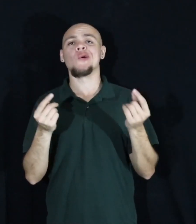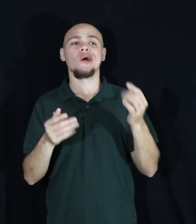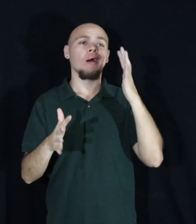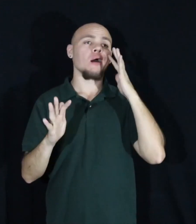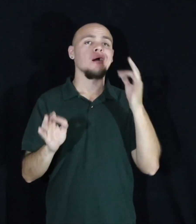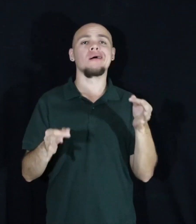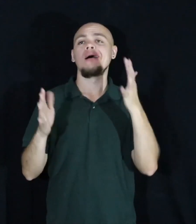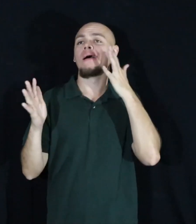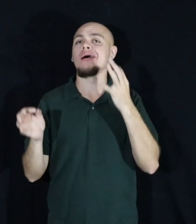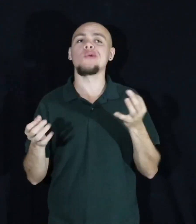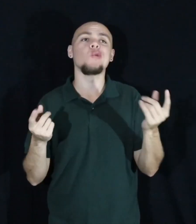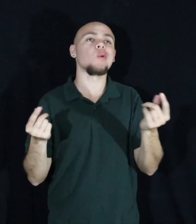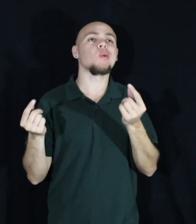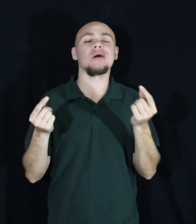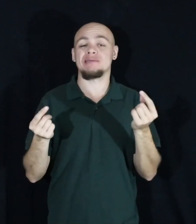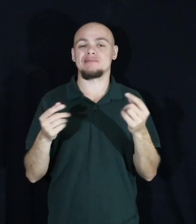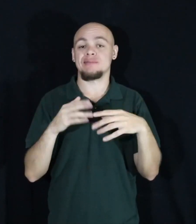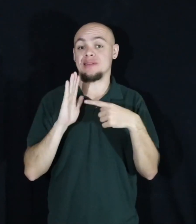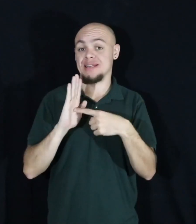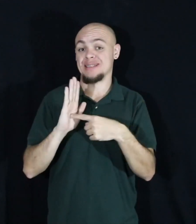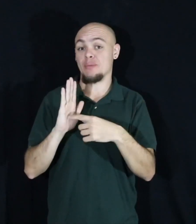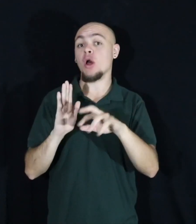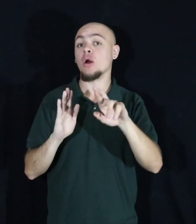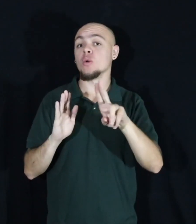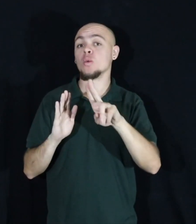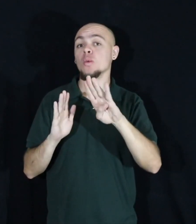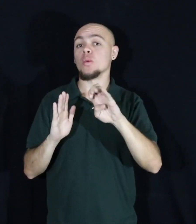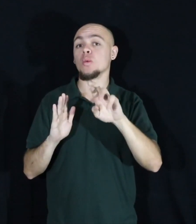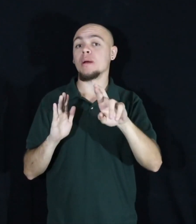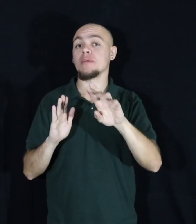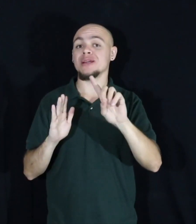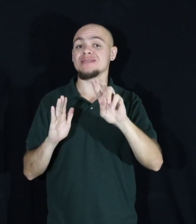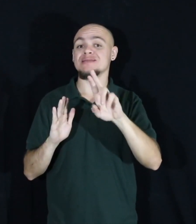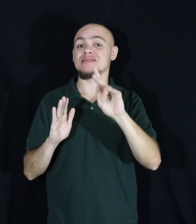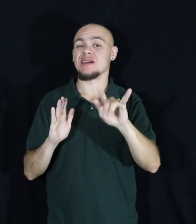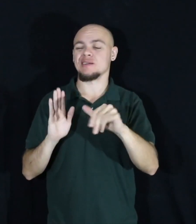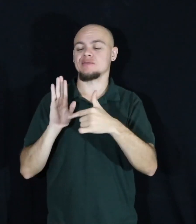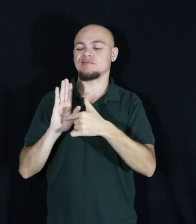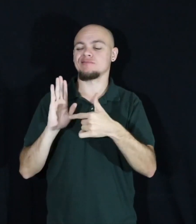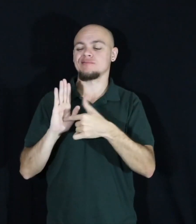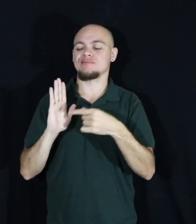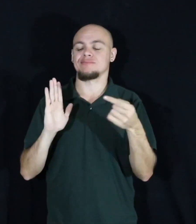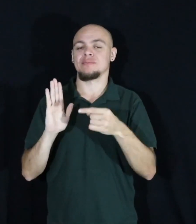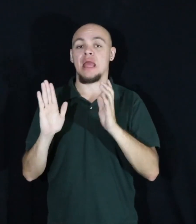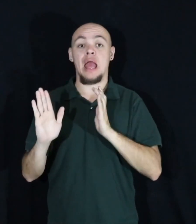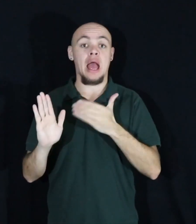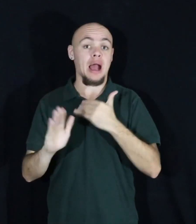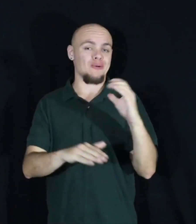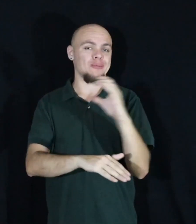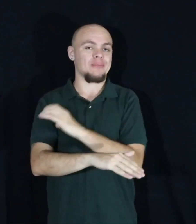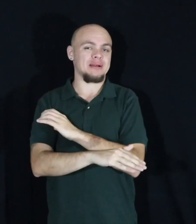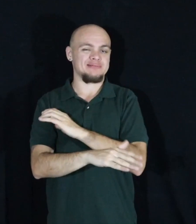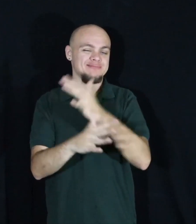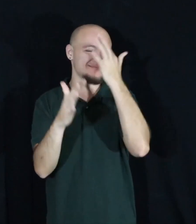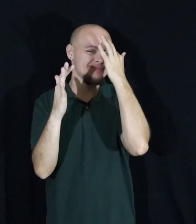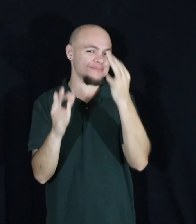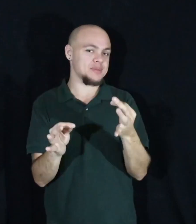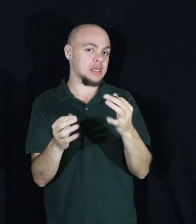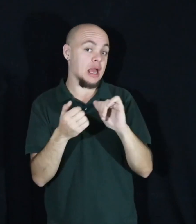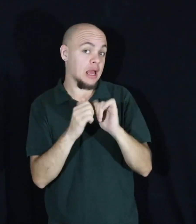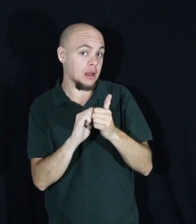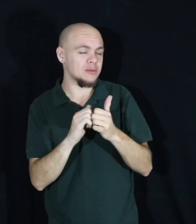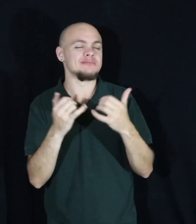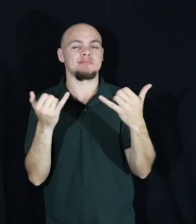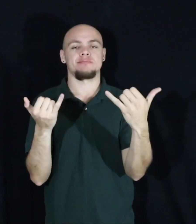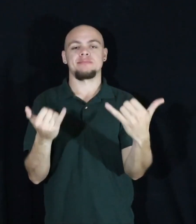indecision. The example of the rubber ducky has shown us that it's within our power to make decisions